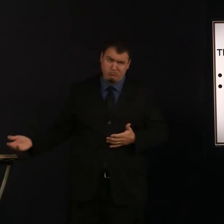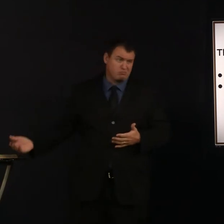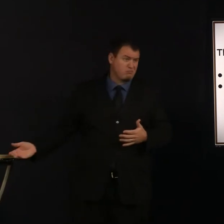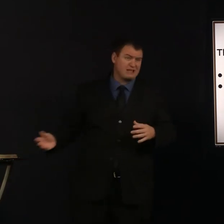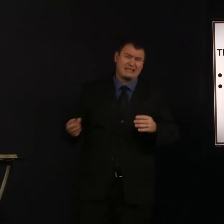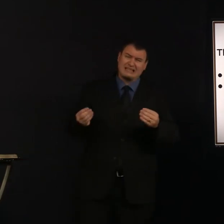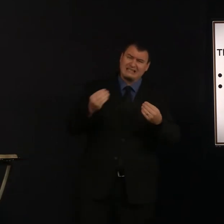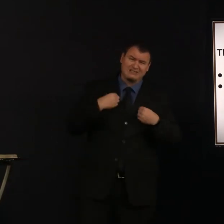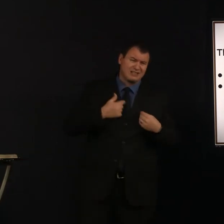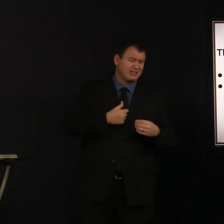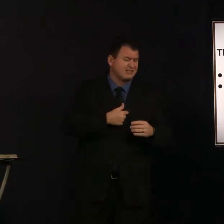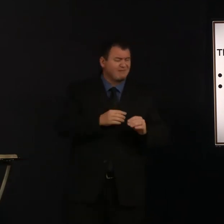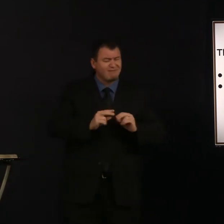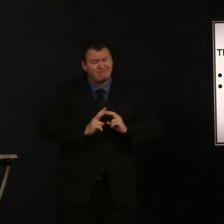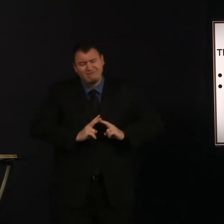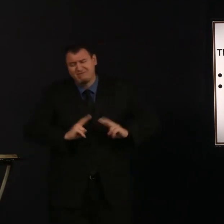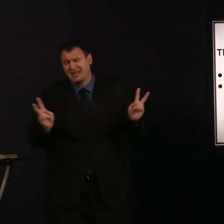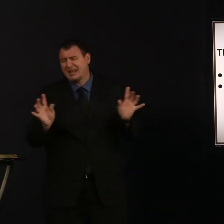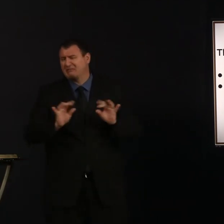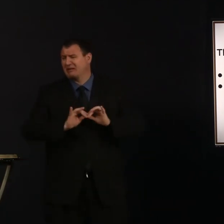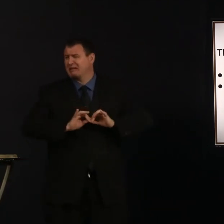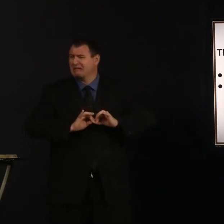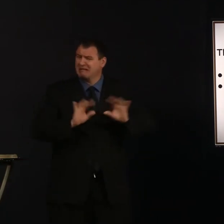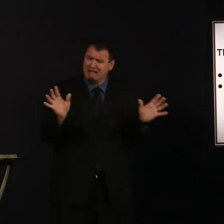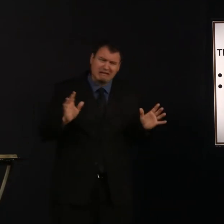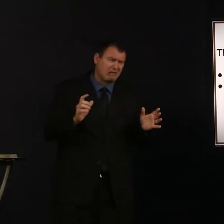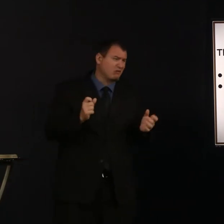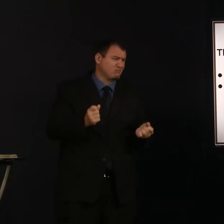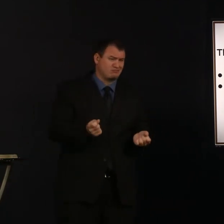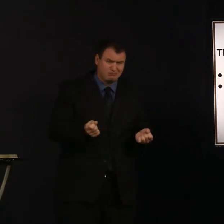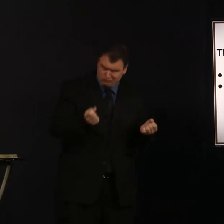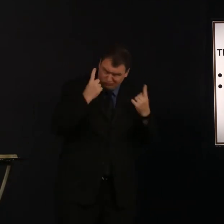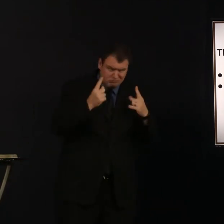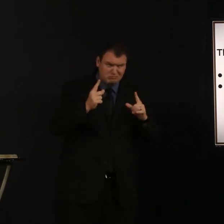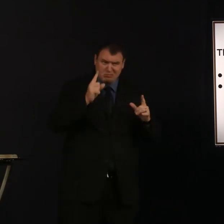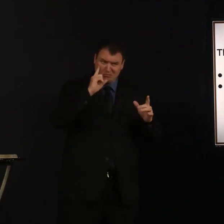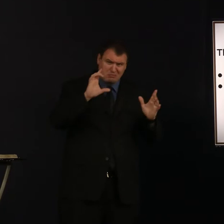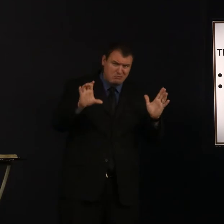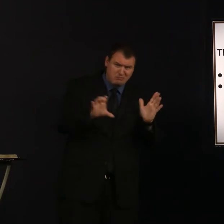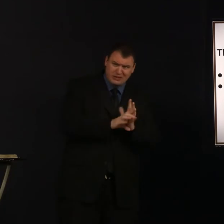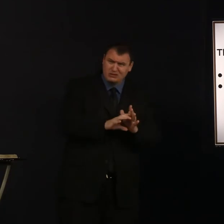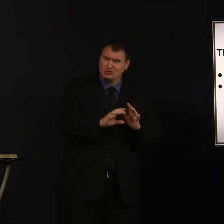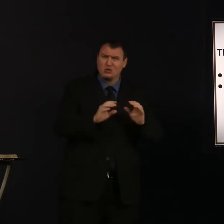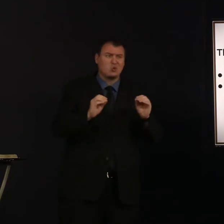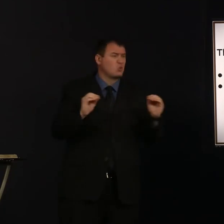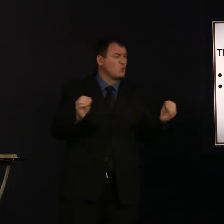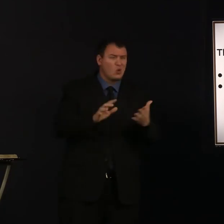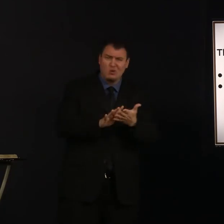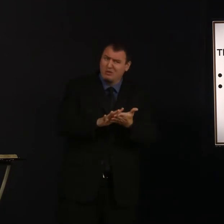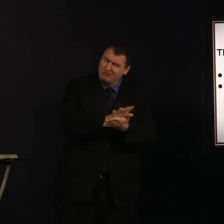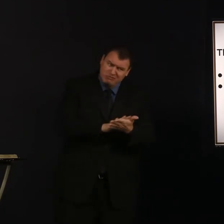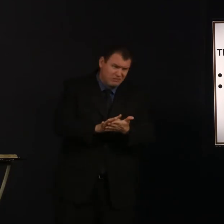What new life? The Bible gives us a very clear understanding, a clear picture.